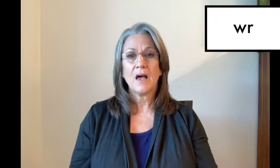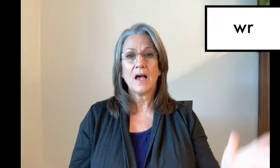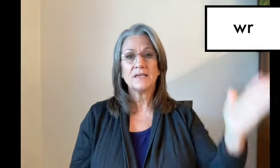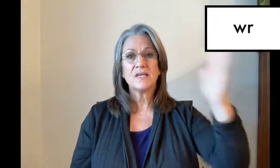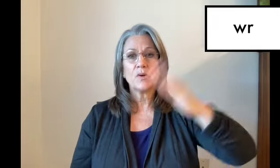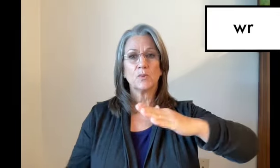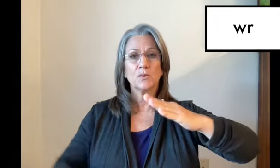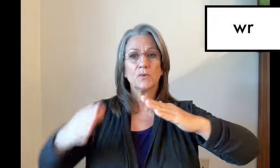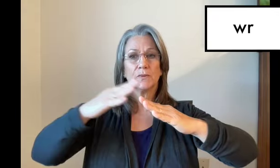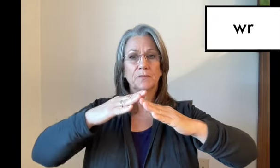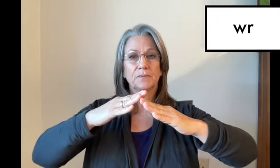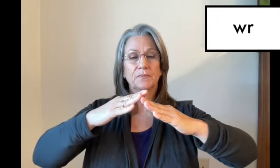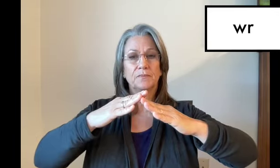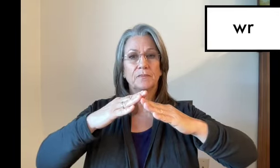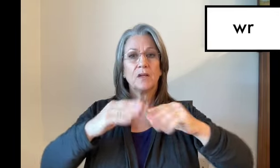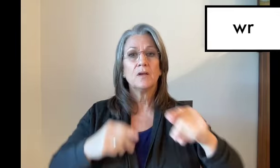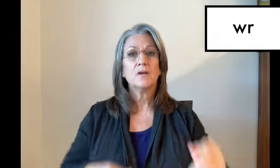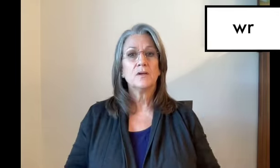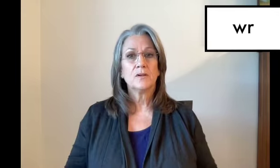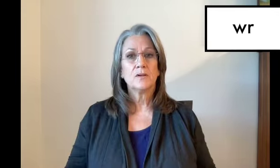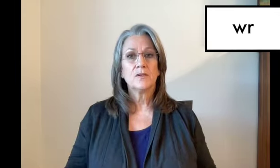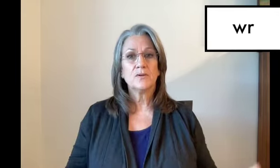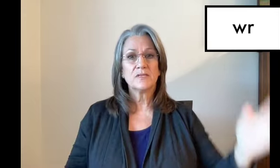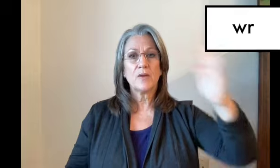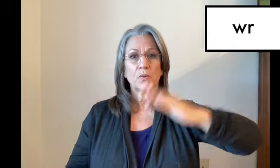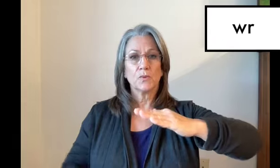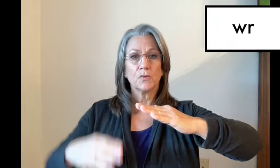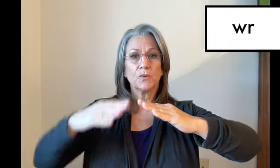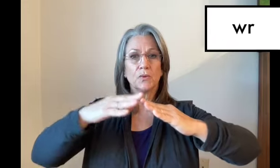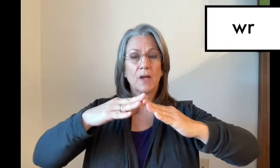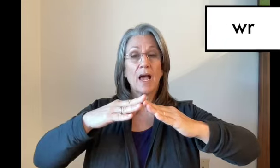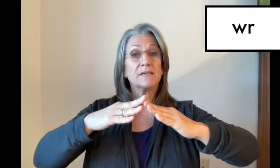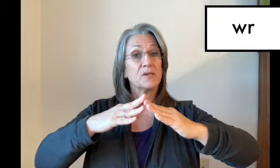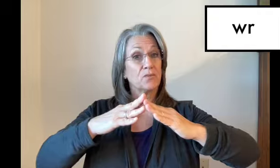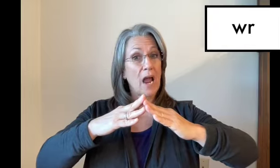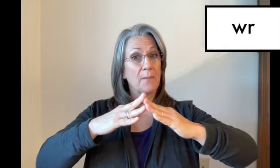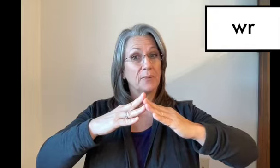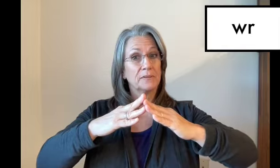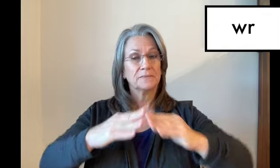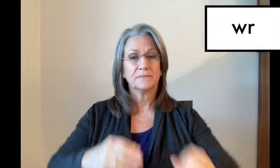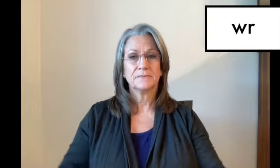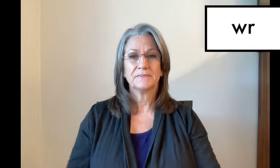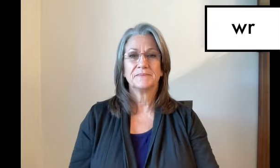I say r. You say r as in rap.